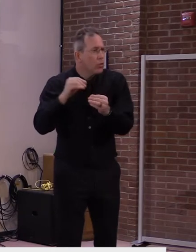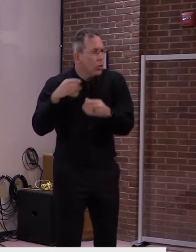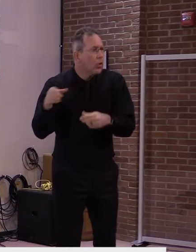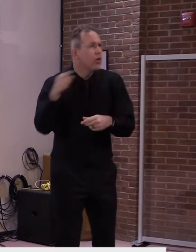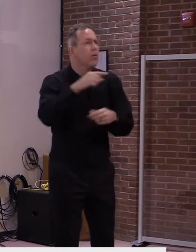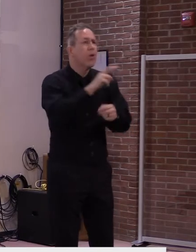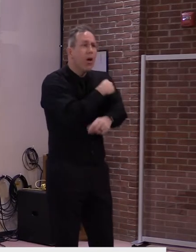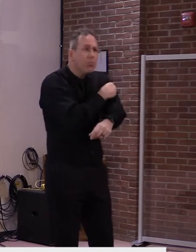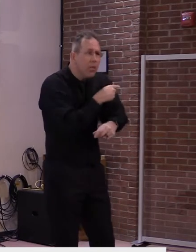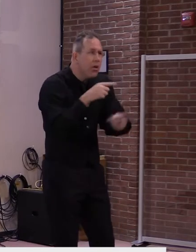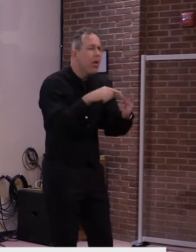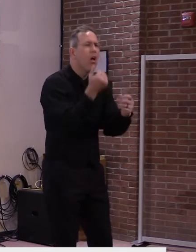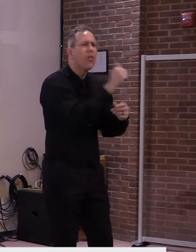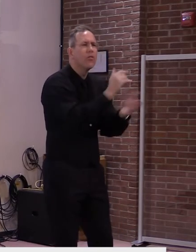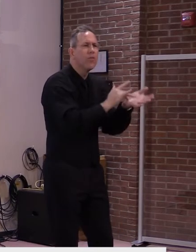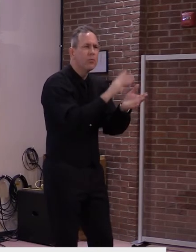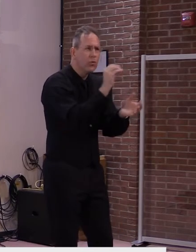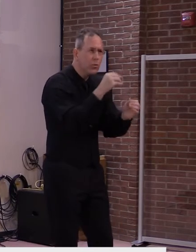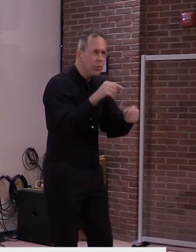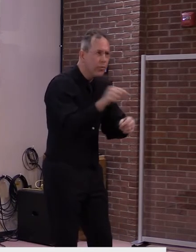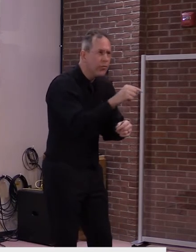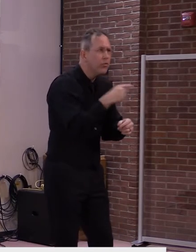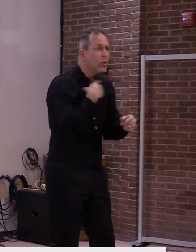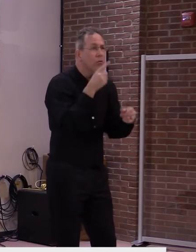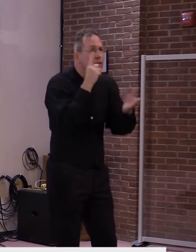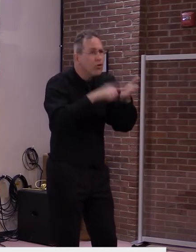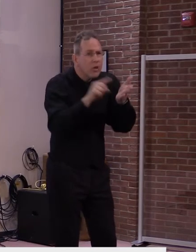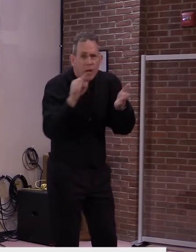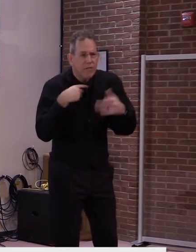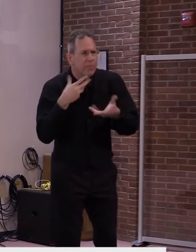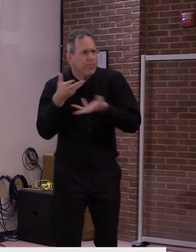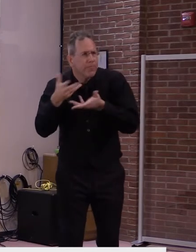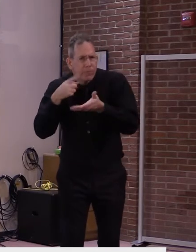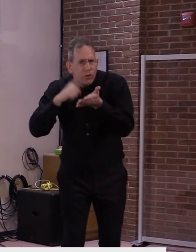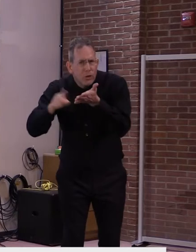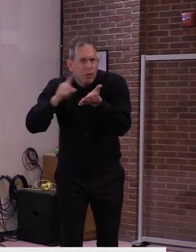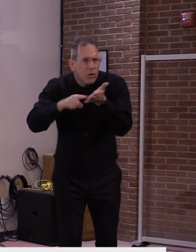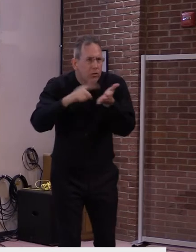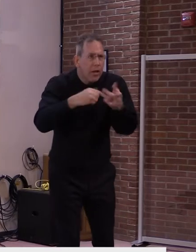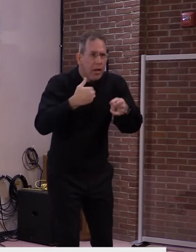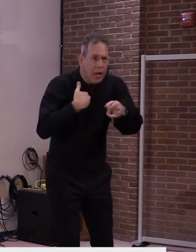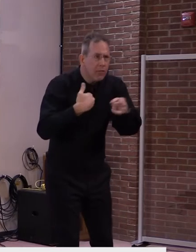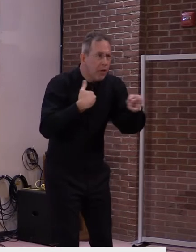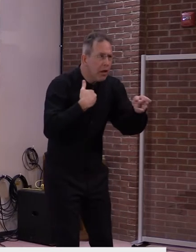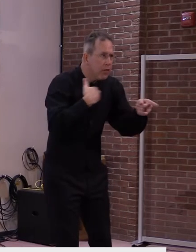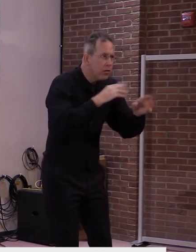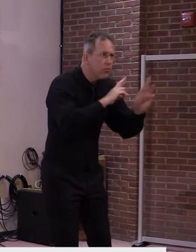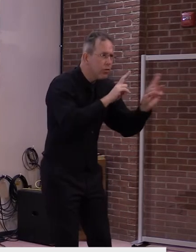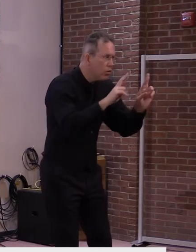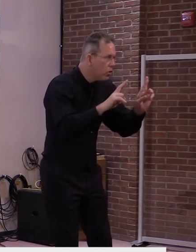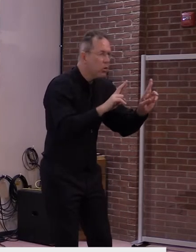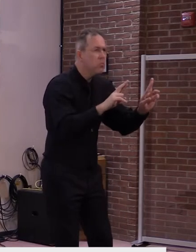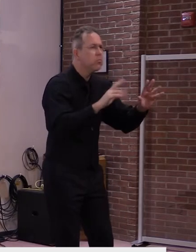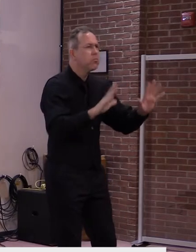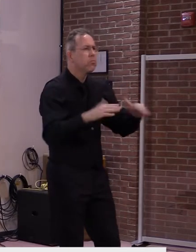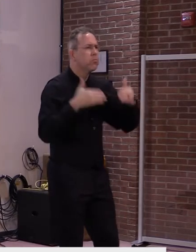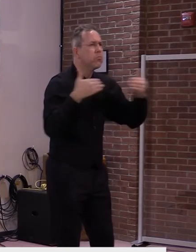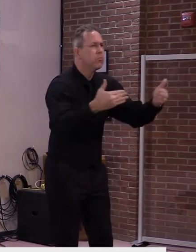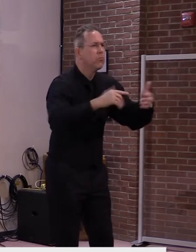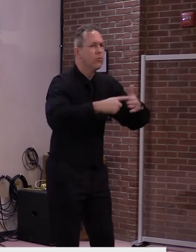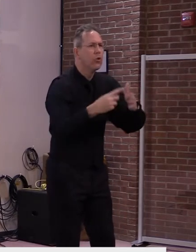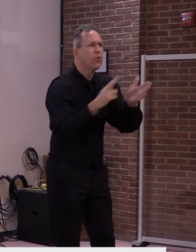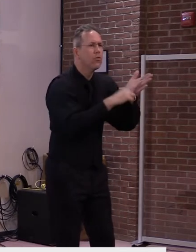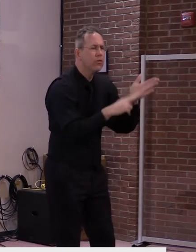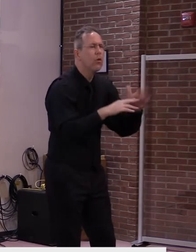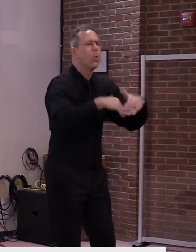and although some sites are beginning to fill up, there are still openings in every county across the state. It